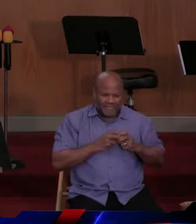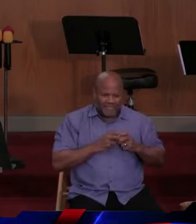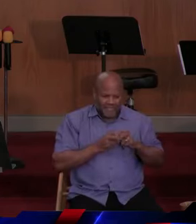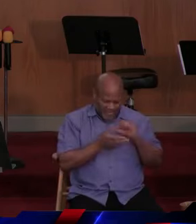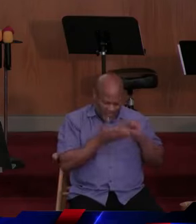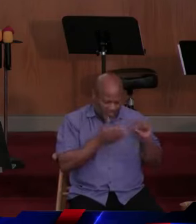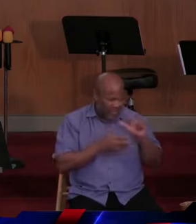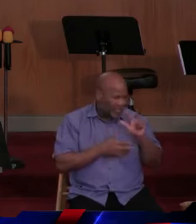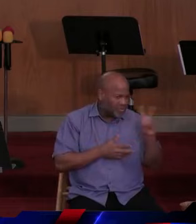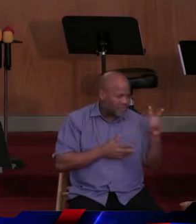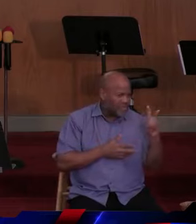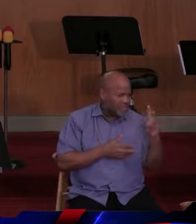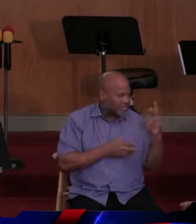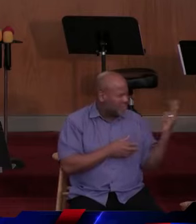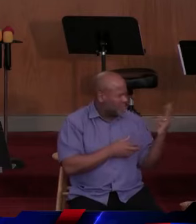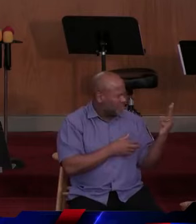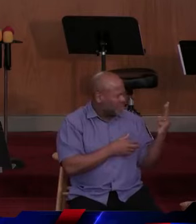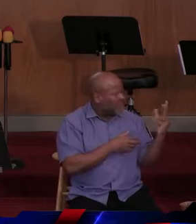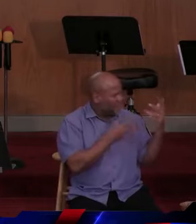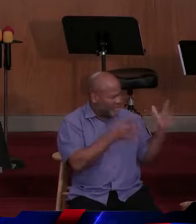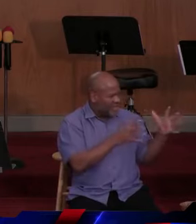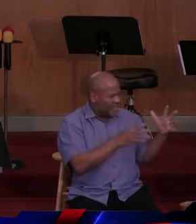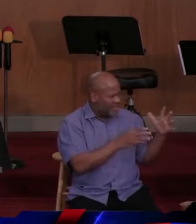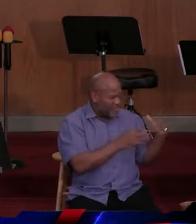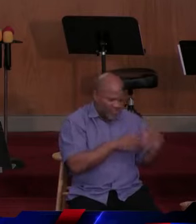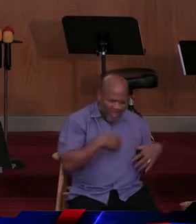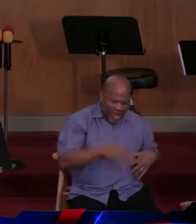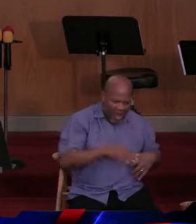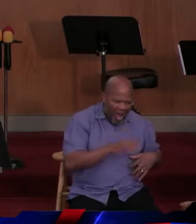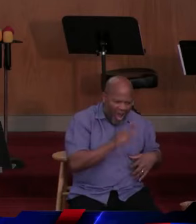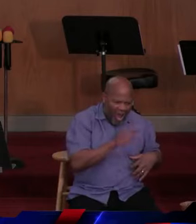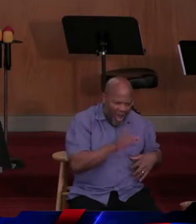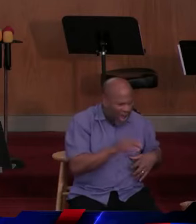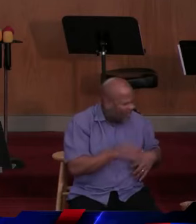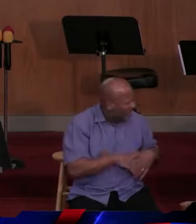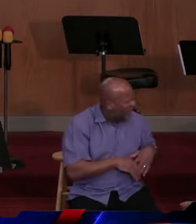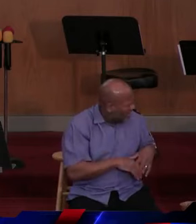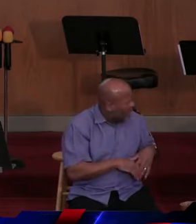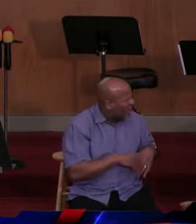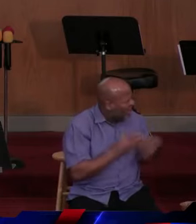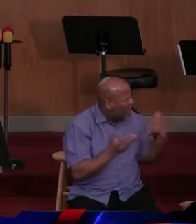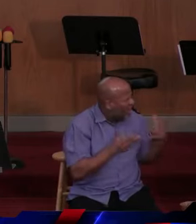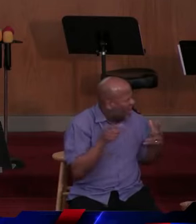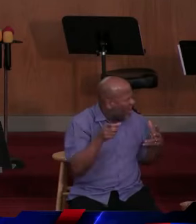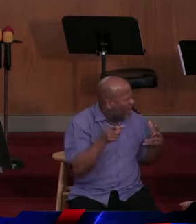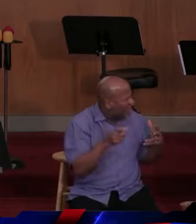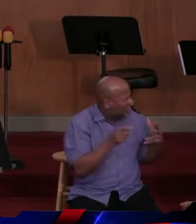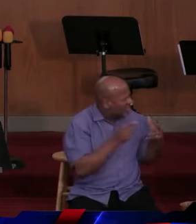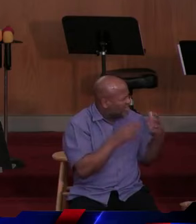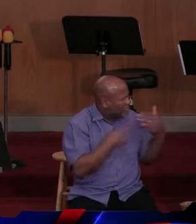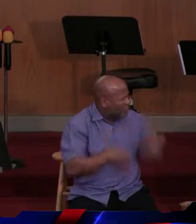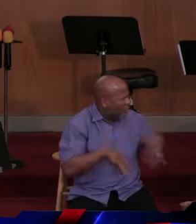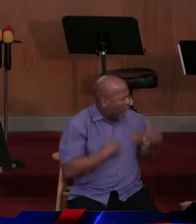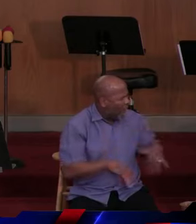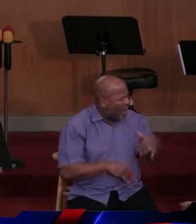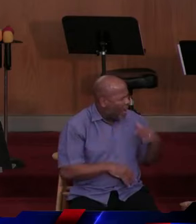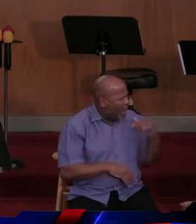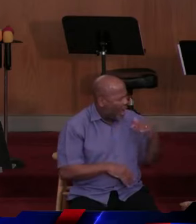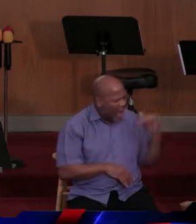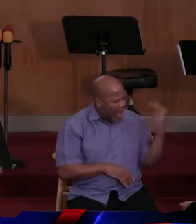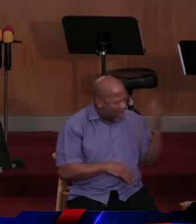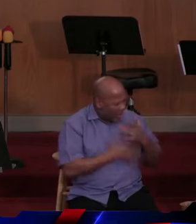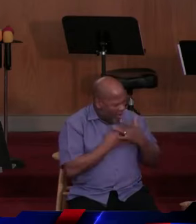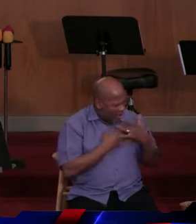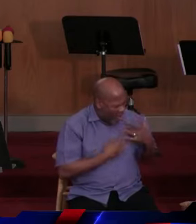And as they said one to another, after he unpacked the scriptures and how the scriptures pointed to him, they said, did not our hearts